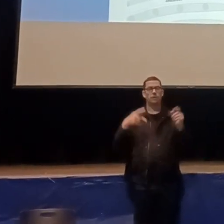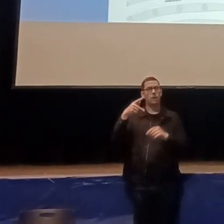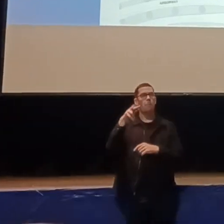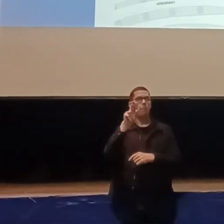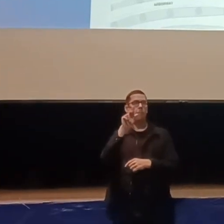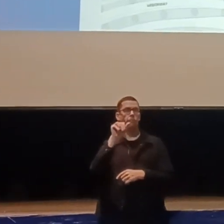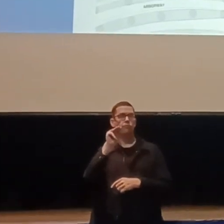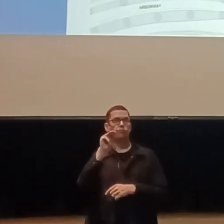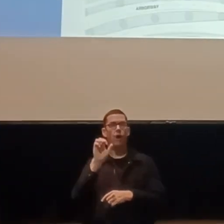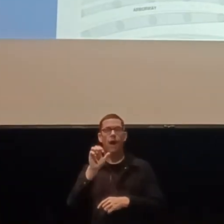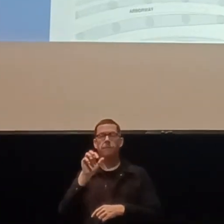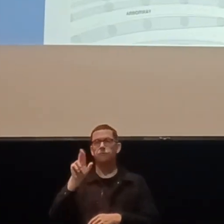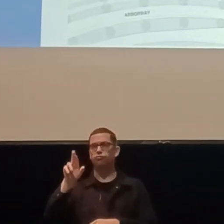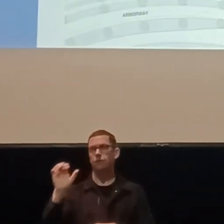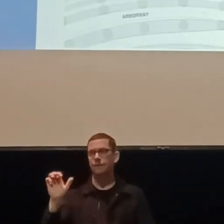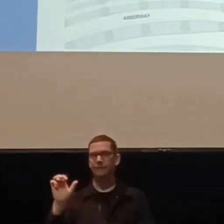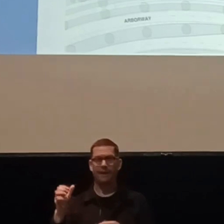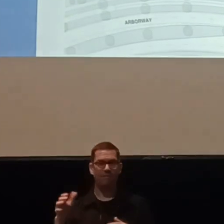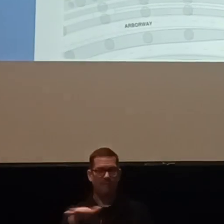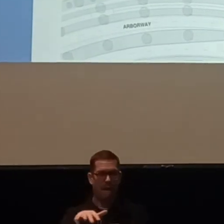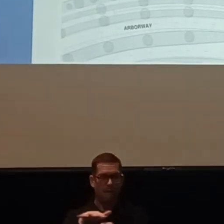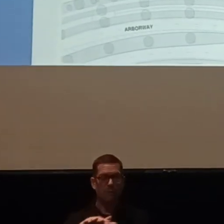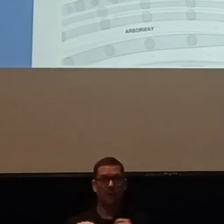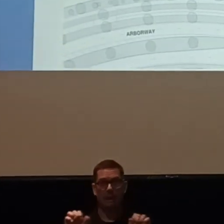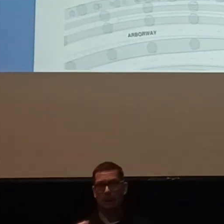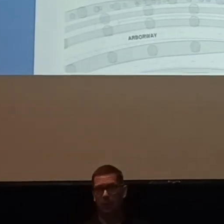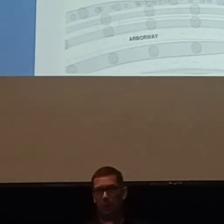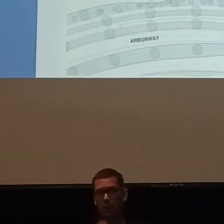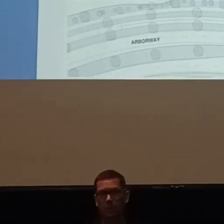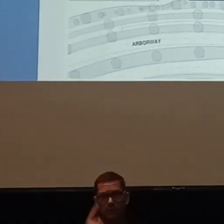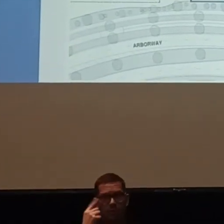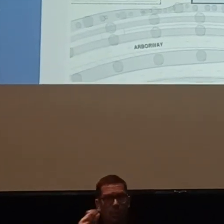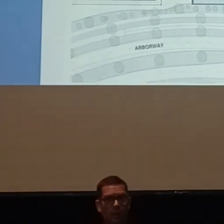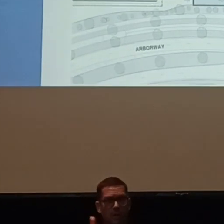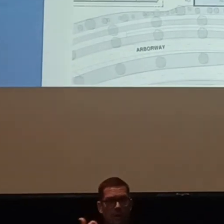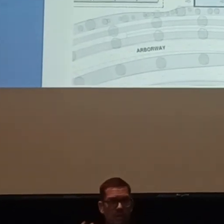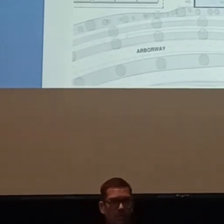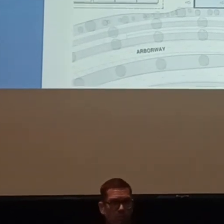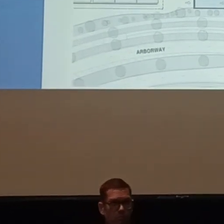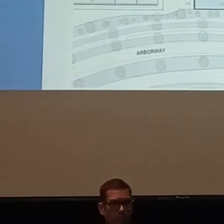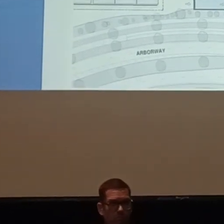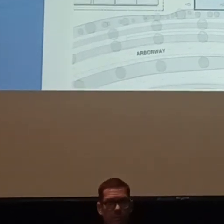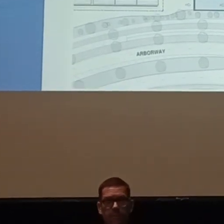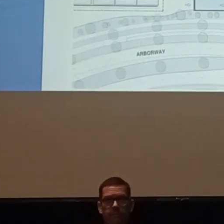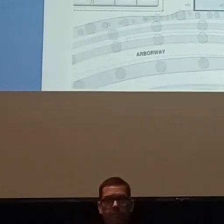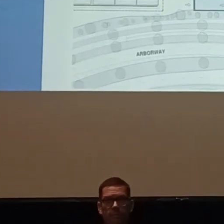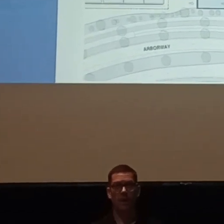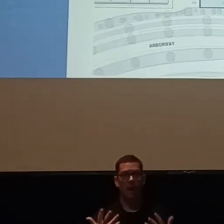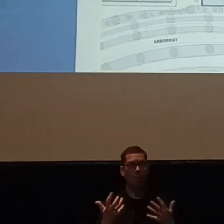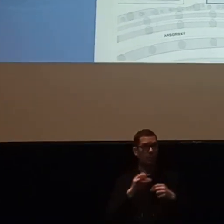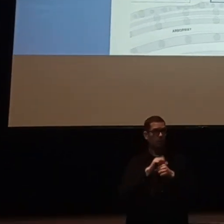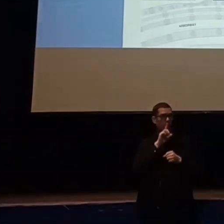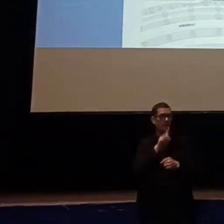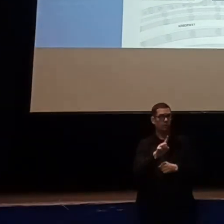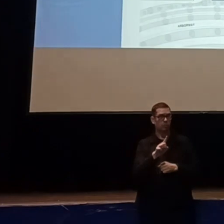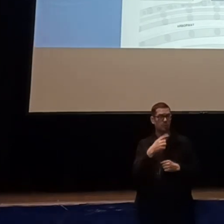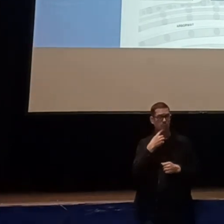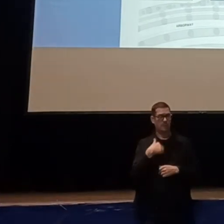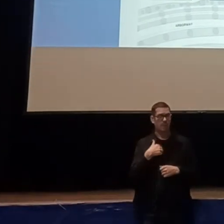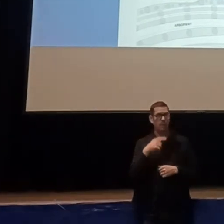area. It can be used for something else. So I just wanted to make sure that you were telling us that you looked